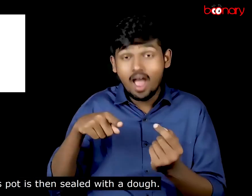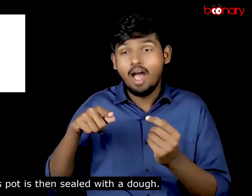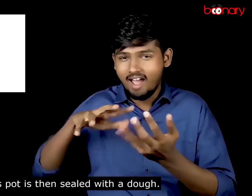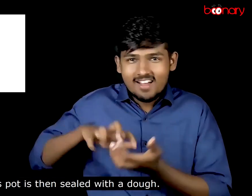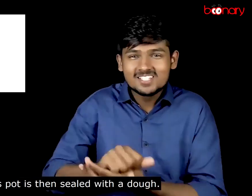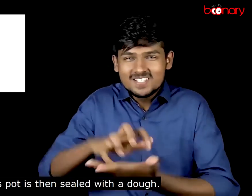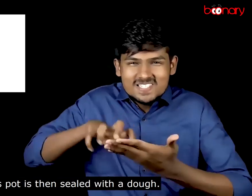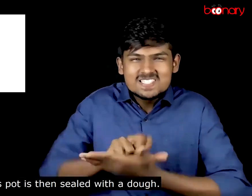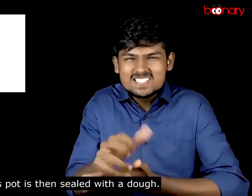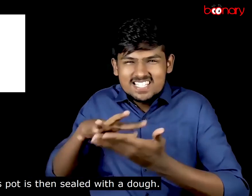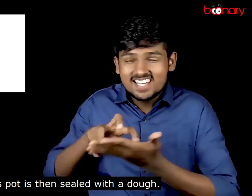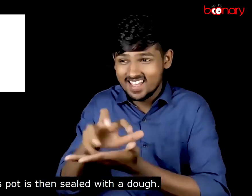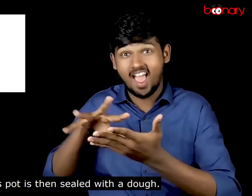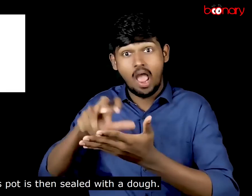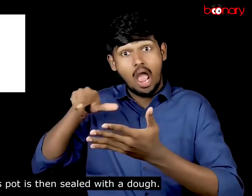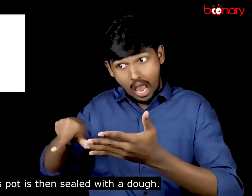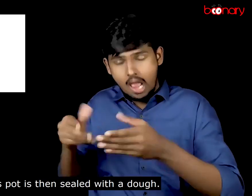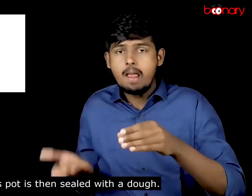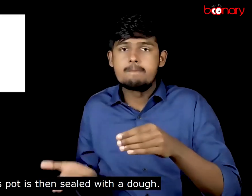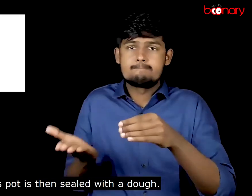is then sealed with the dough.